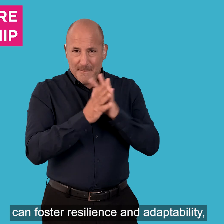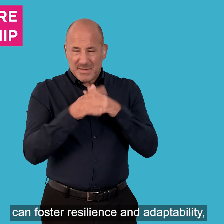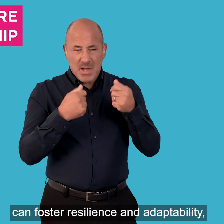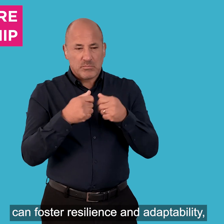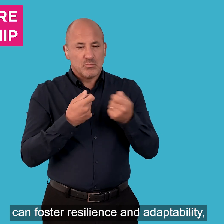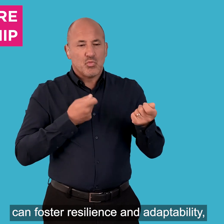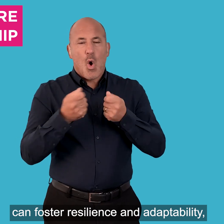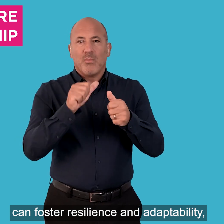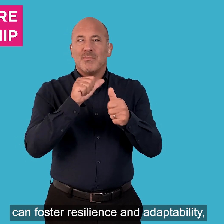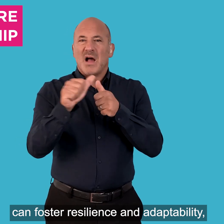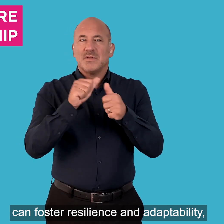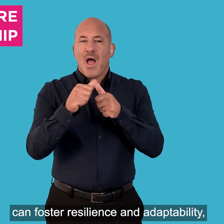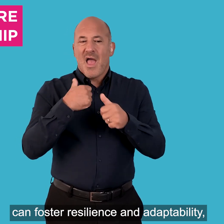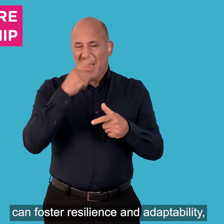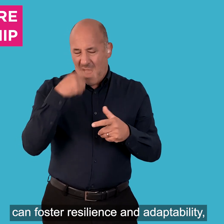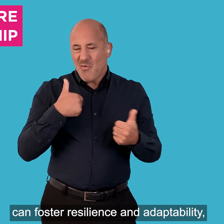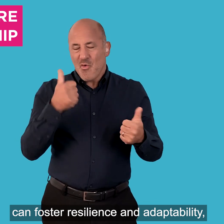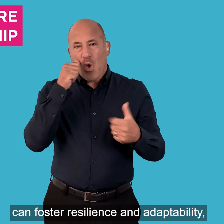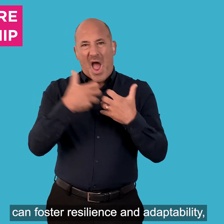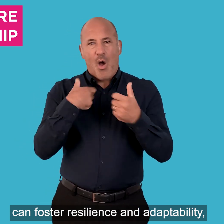can foster resilience and adaptability,